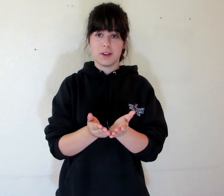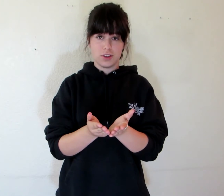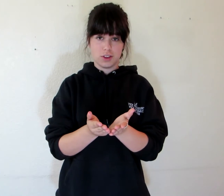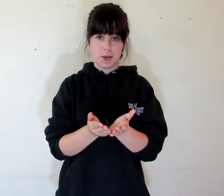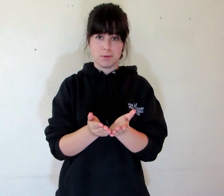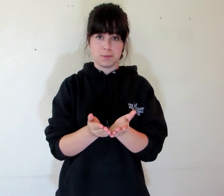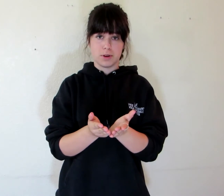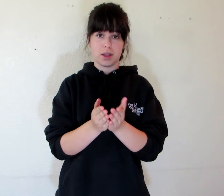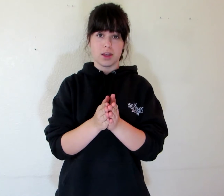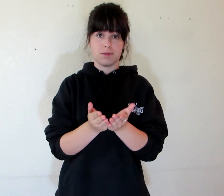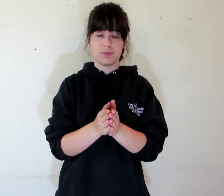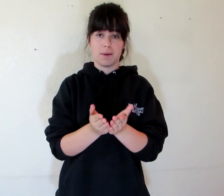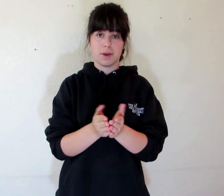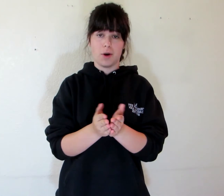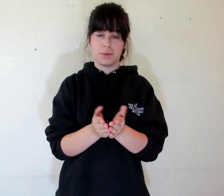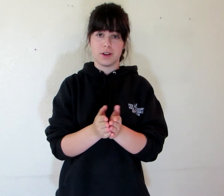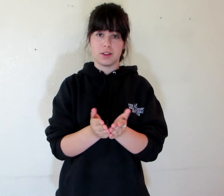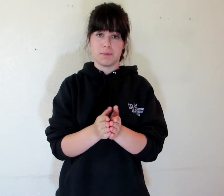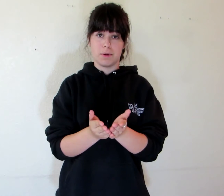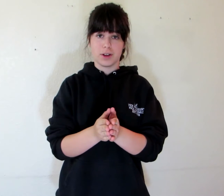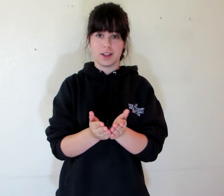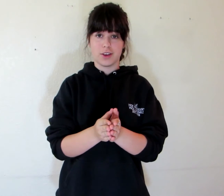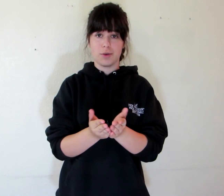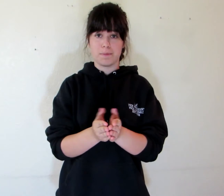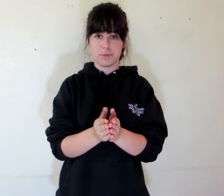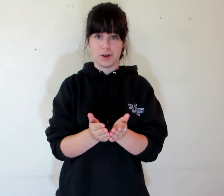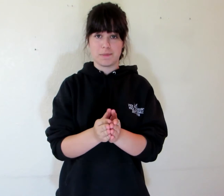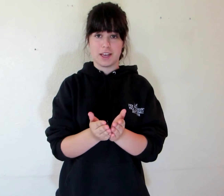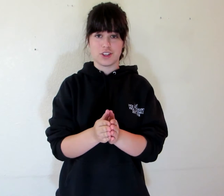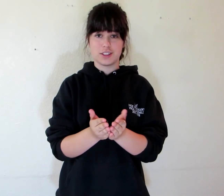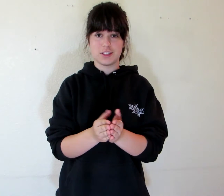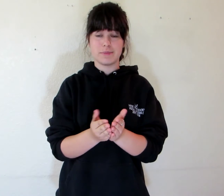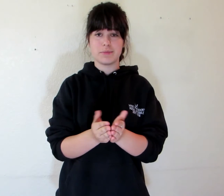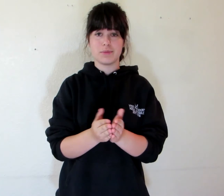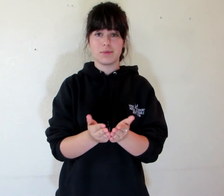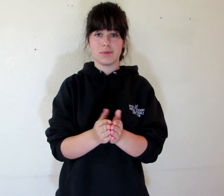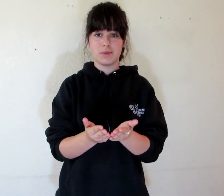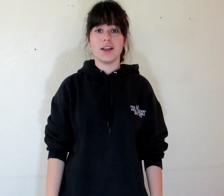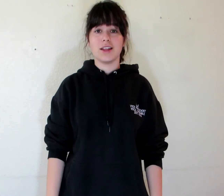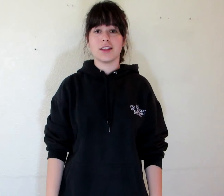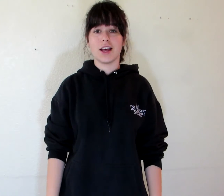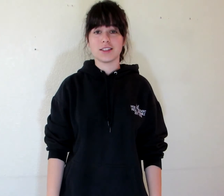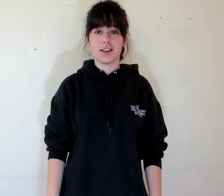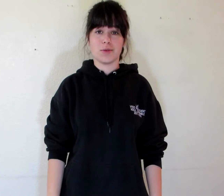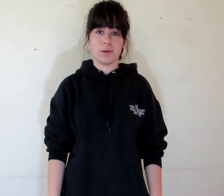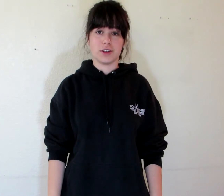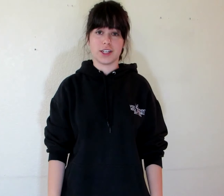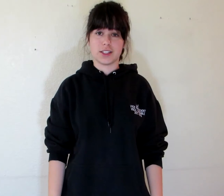the shape of a book, and flapping open the book like you're turning pages. The next sign that we'll be learning is the sign